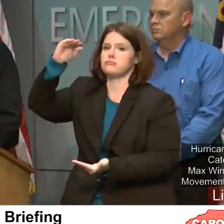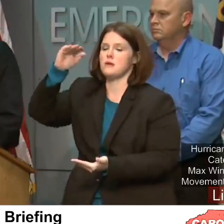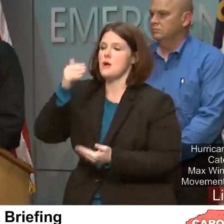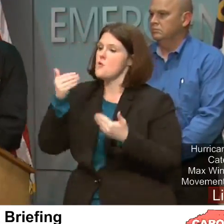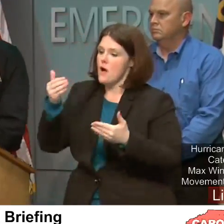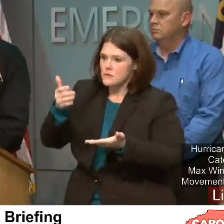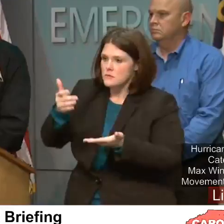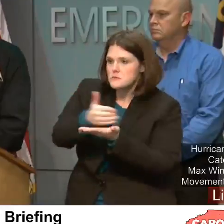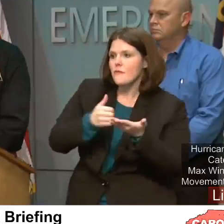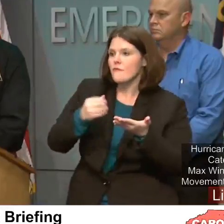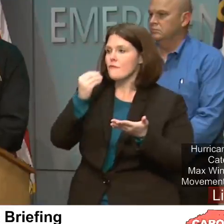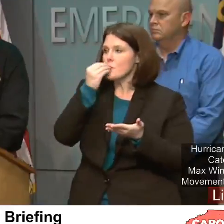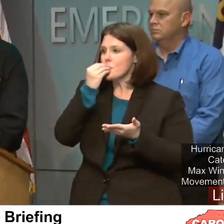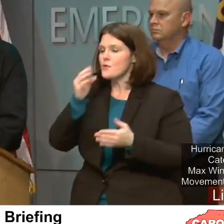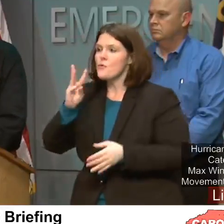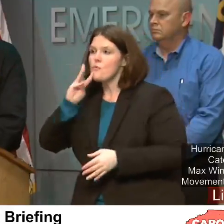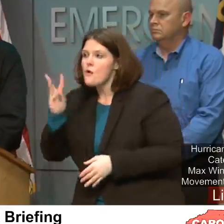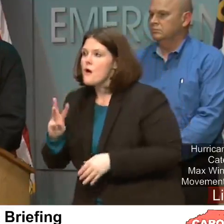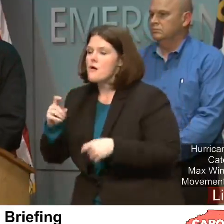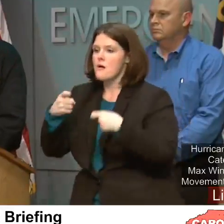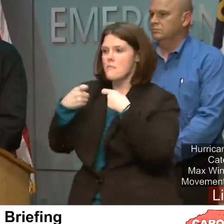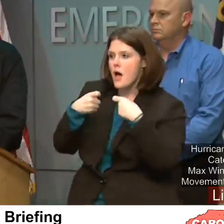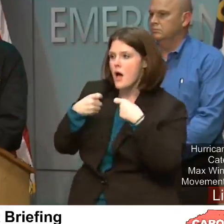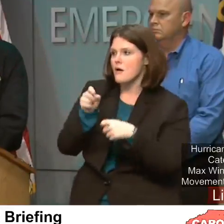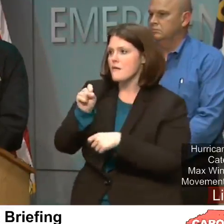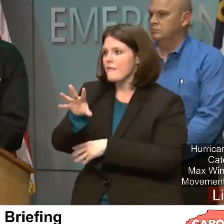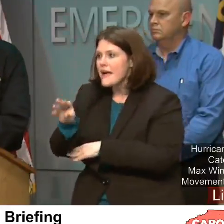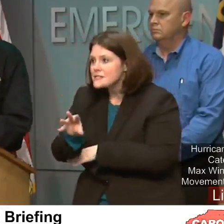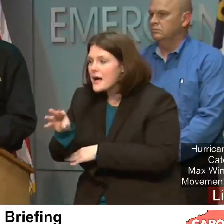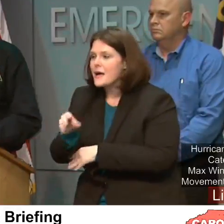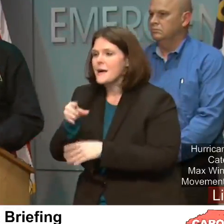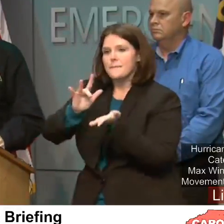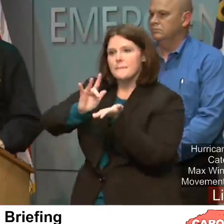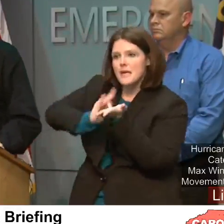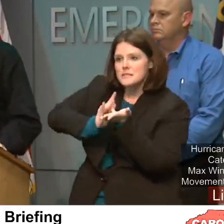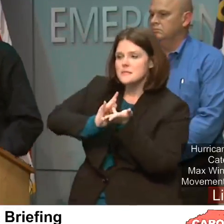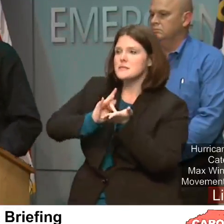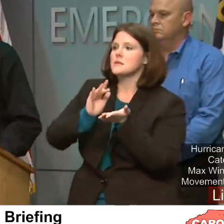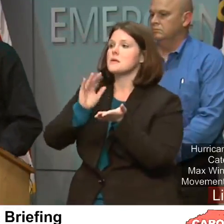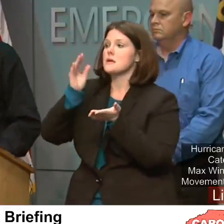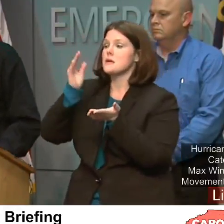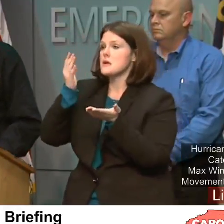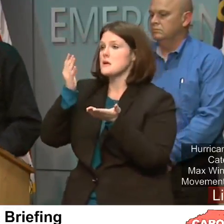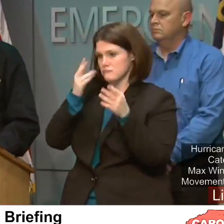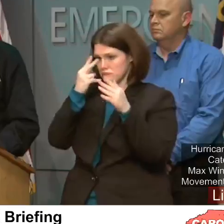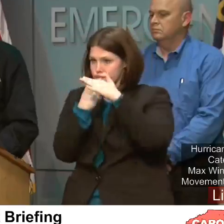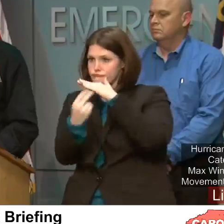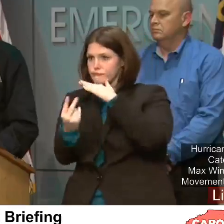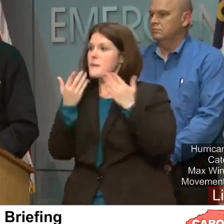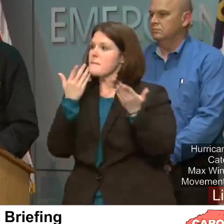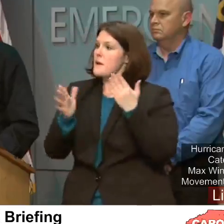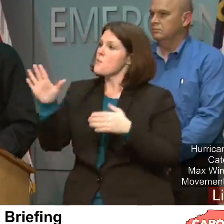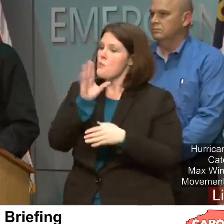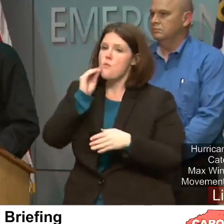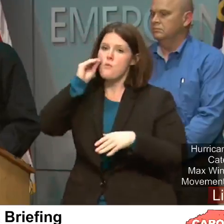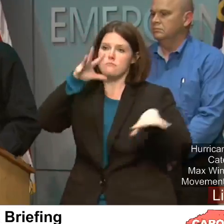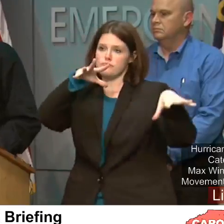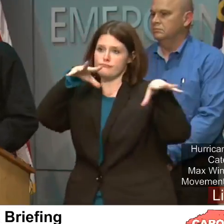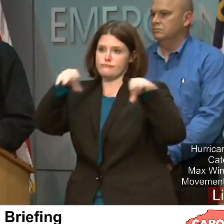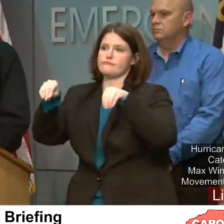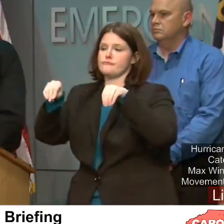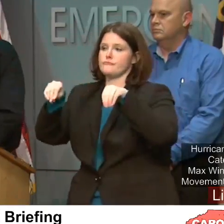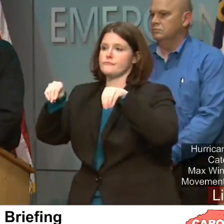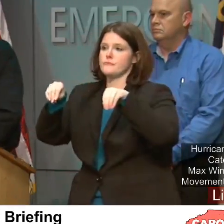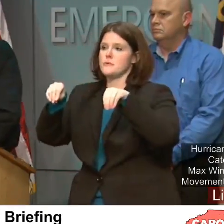water, batteries, flashlights, medications. Plan to be without power for days. And check on your